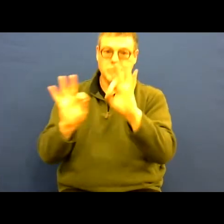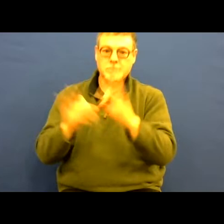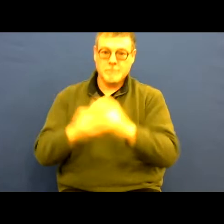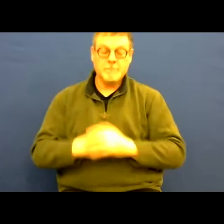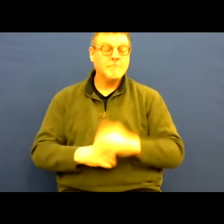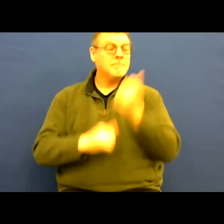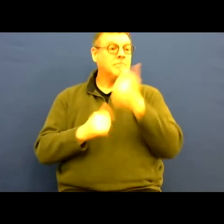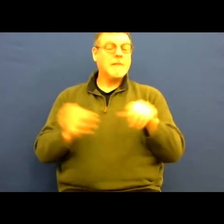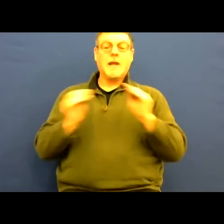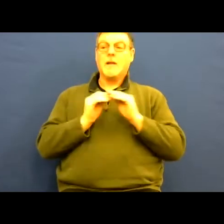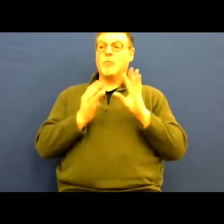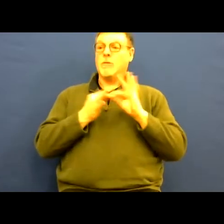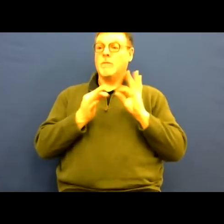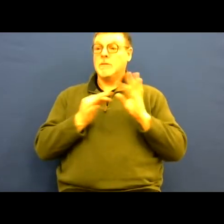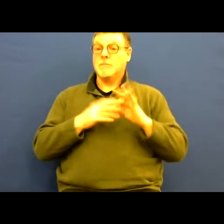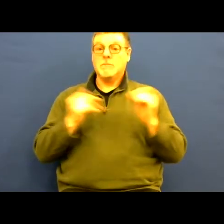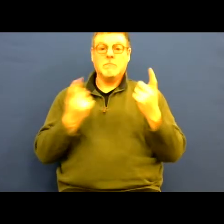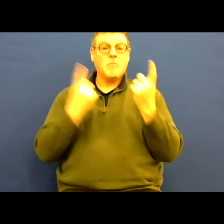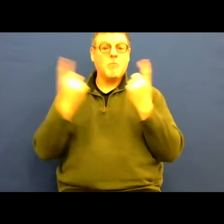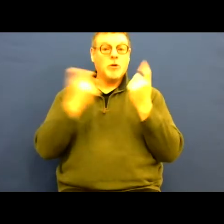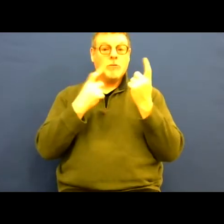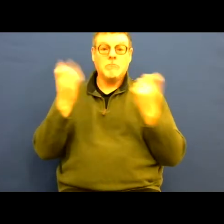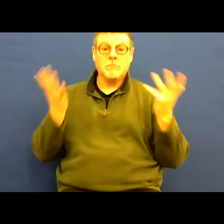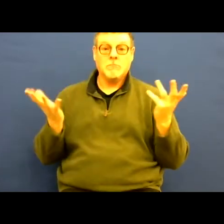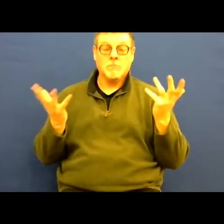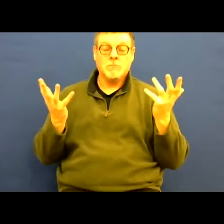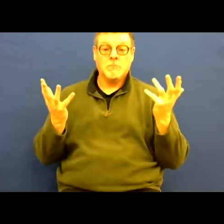other comments, questions?